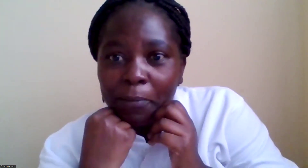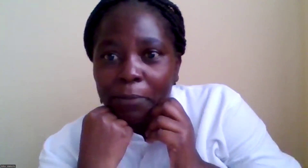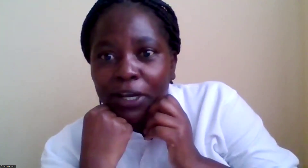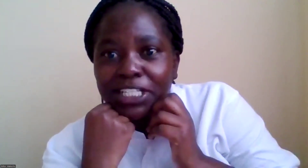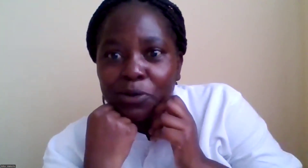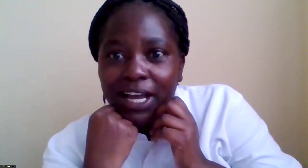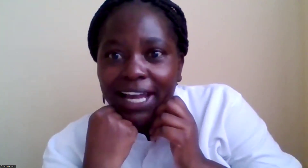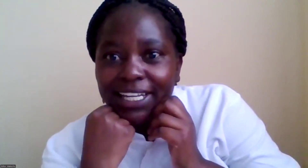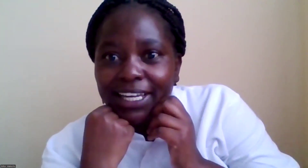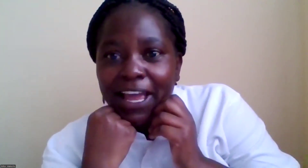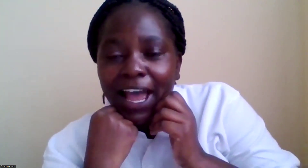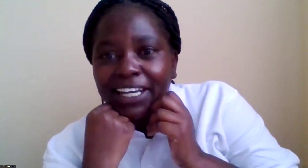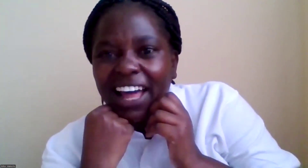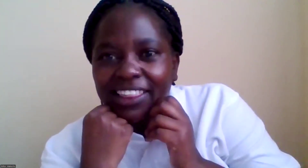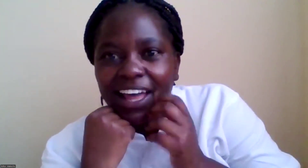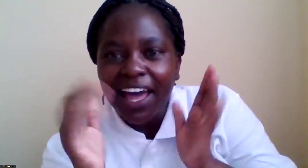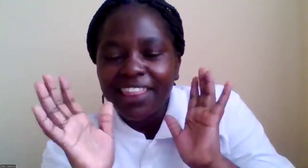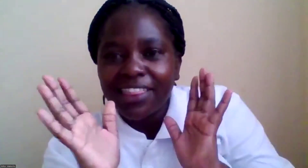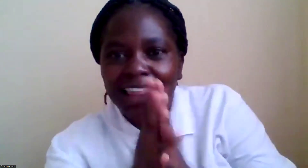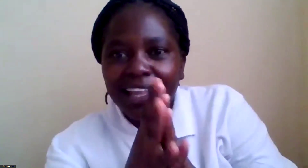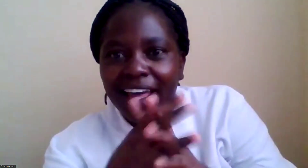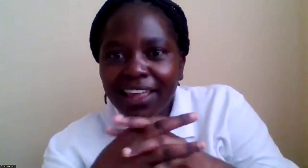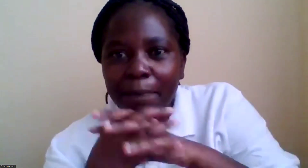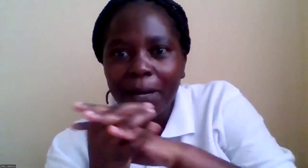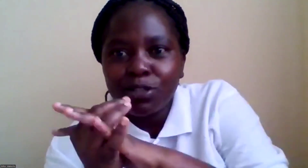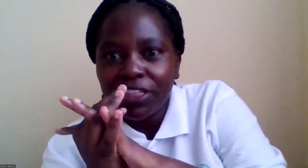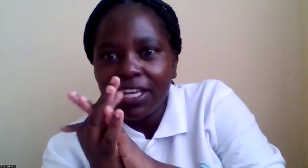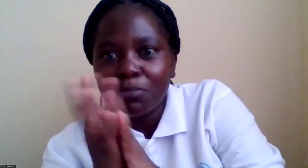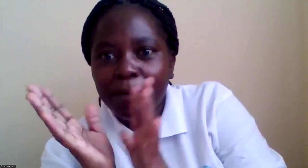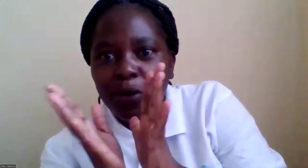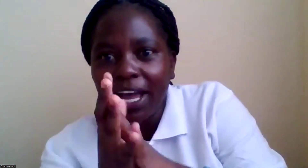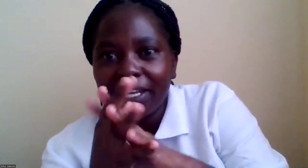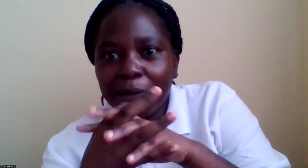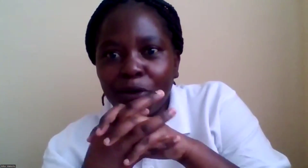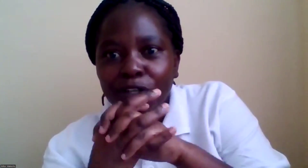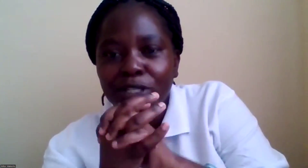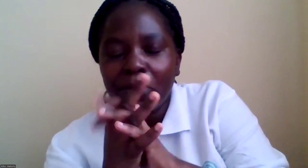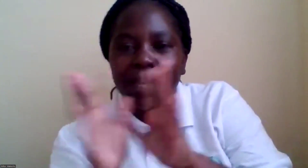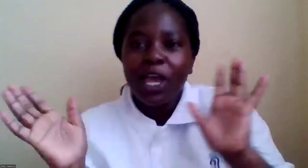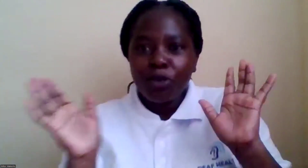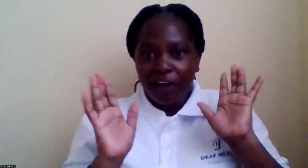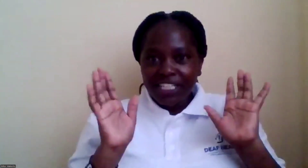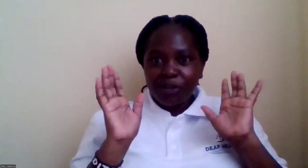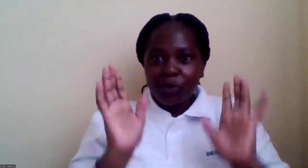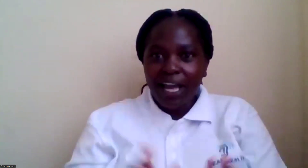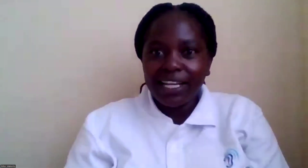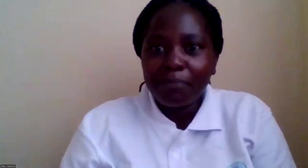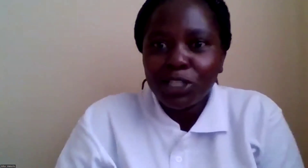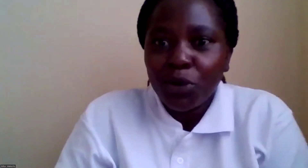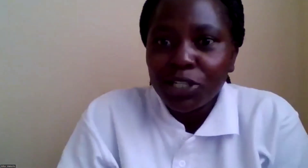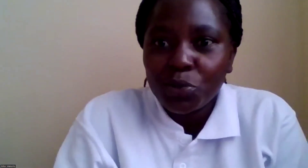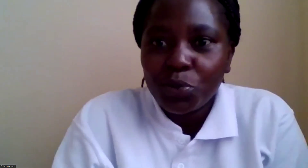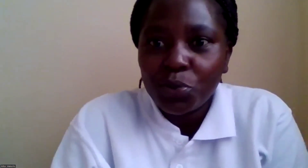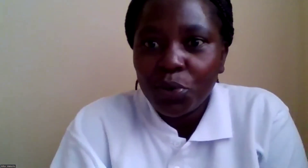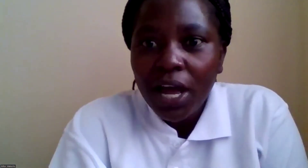maybe you're eating ugali, and Mhm. the other parts of things, maybe ugali, maybe you continue, maybe you have eaten ugali,